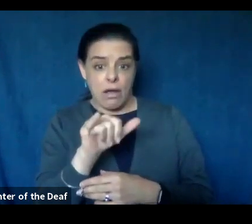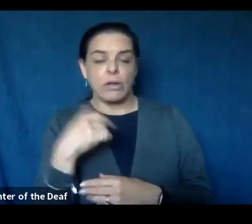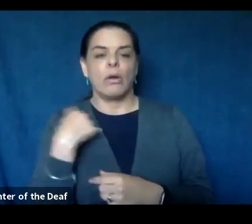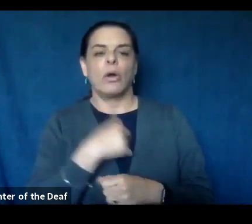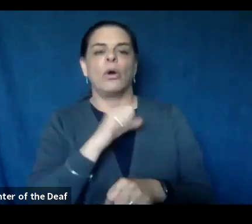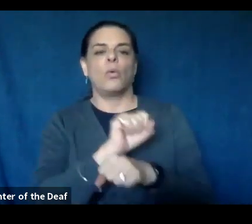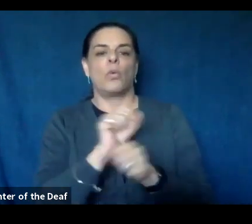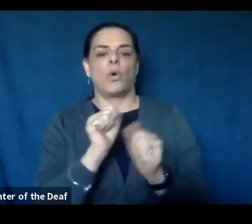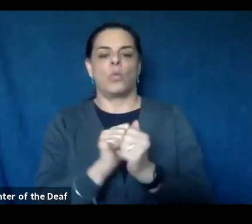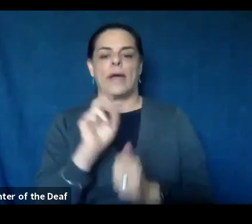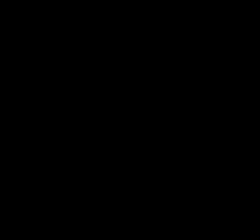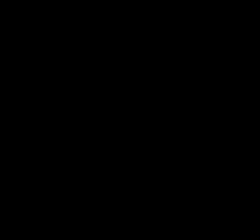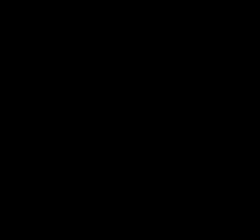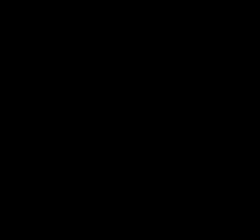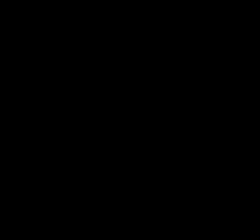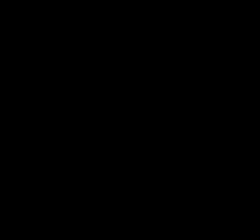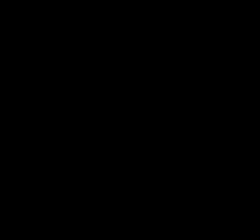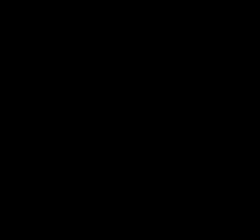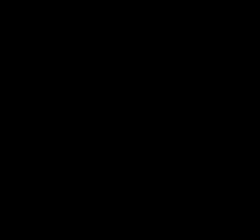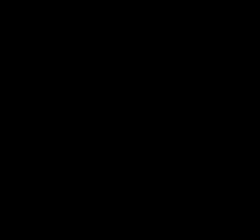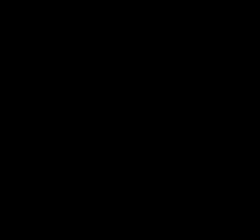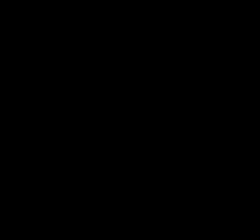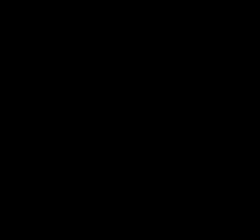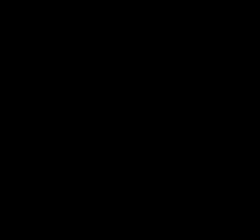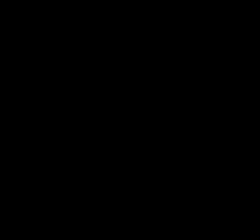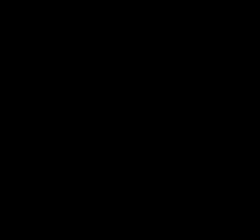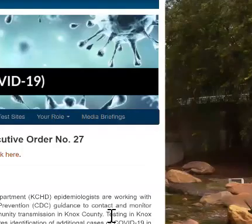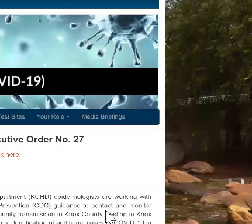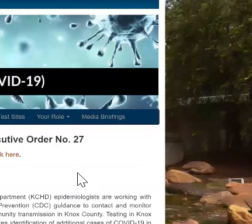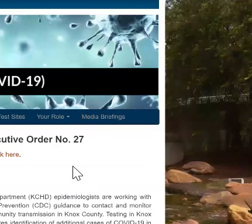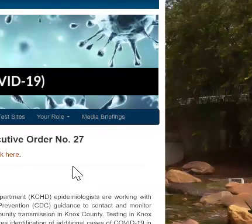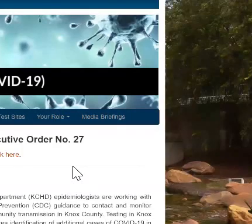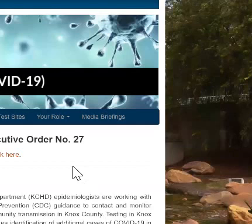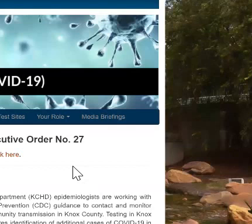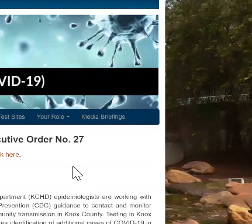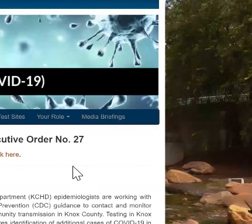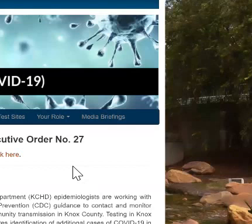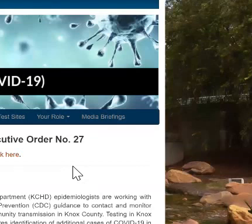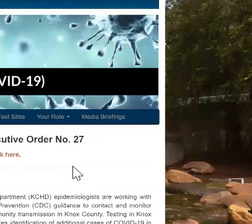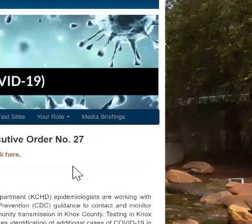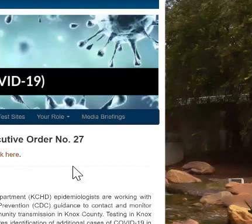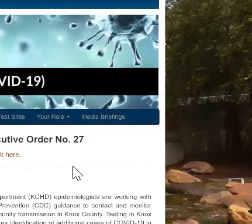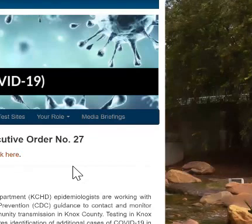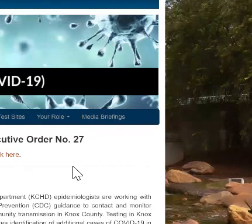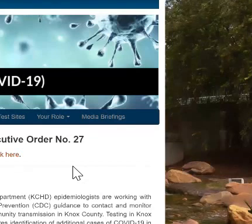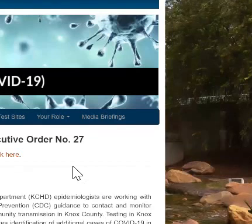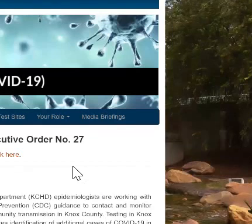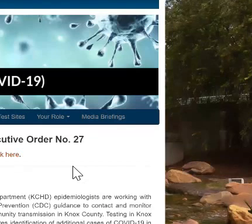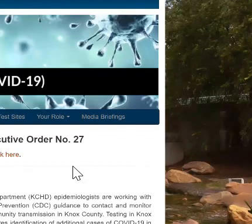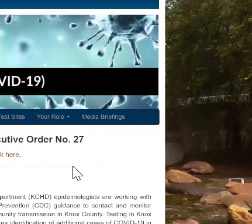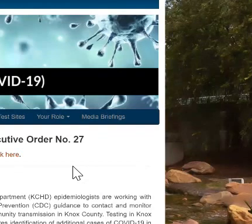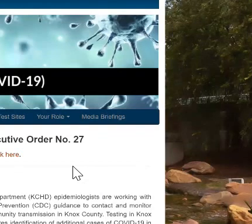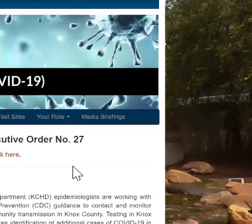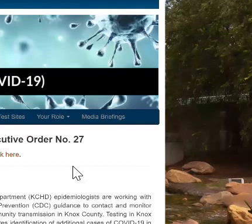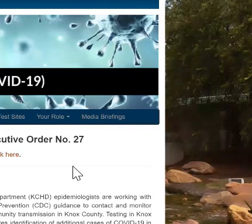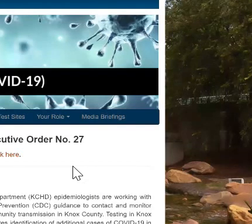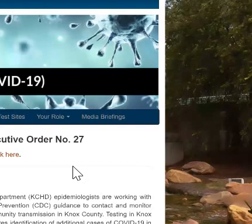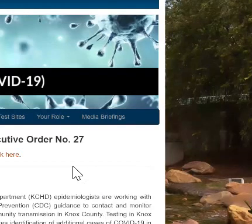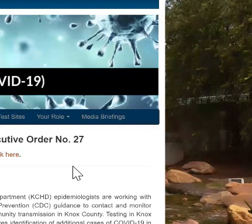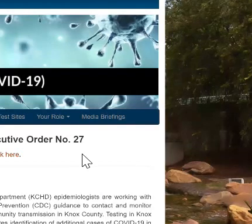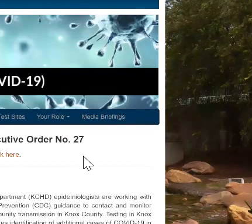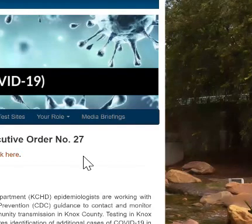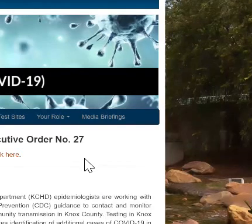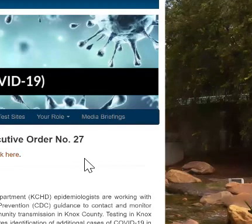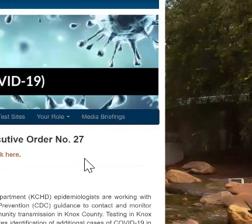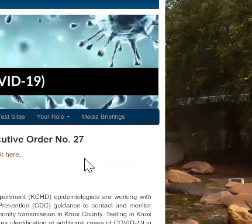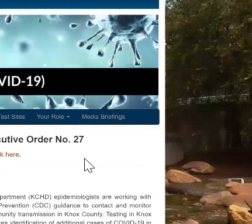alongside KGIS to create an interactive map on our website. We'd like to take a few minutes to show you how to access this